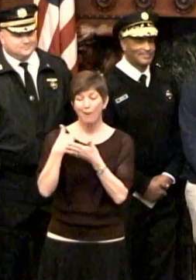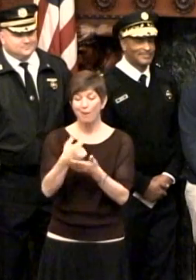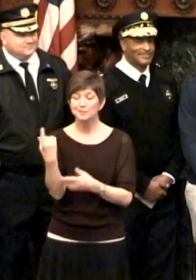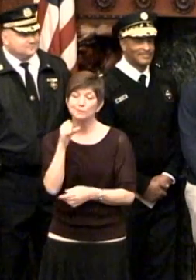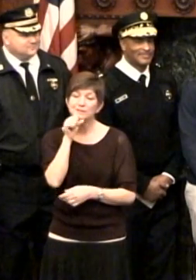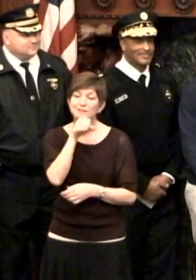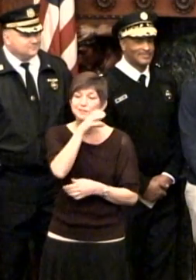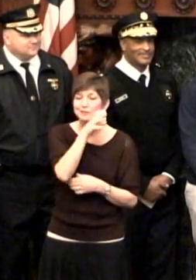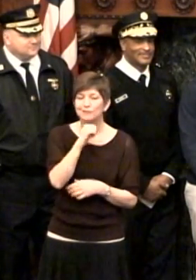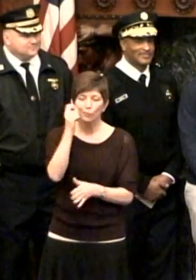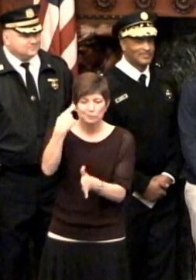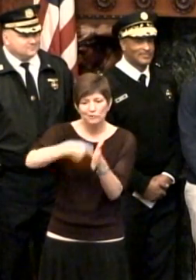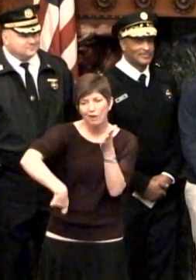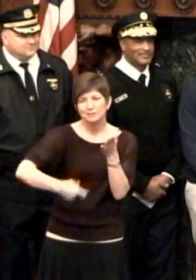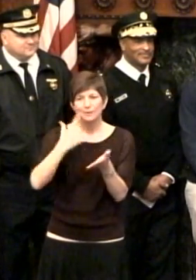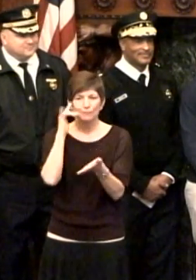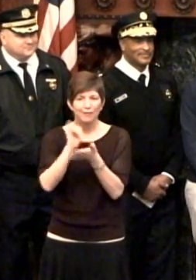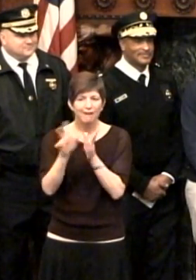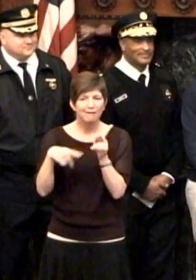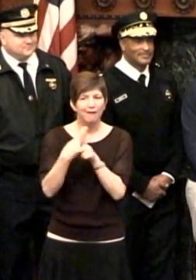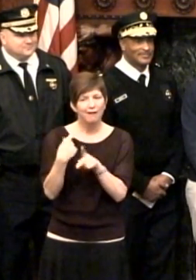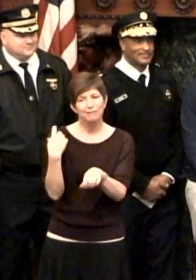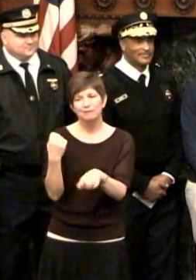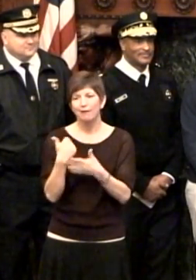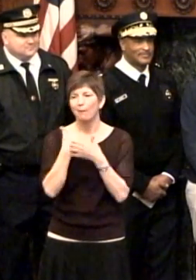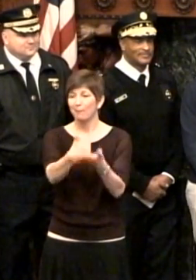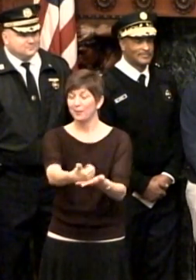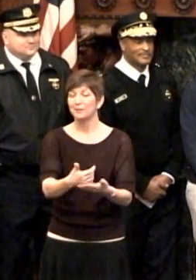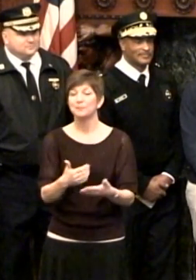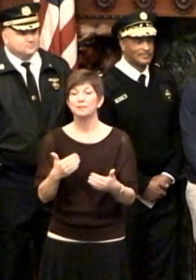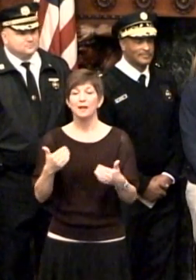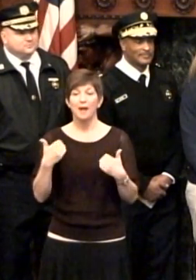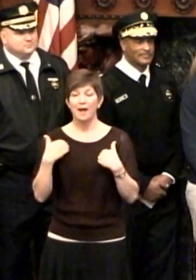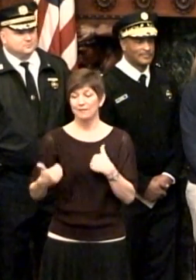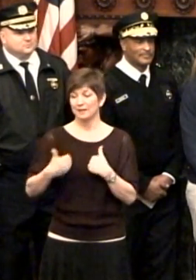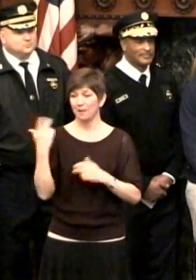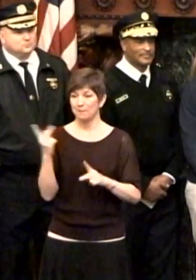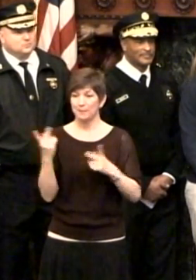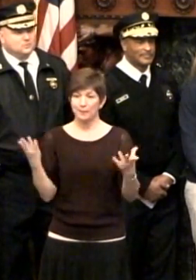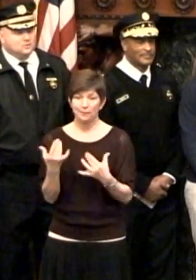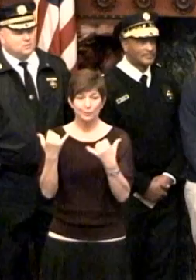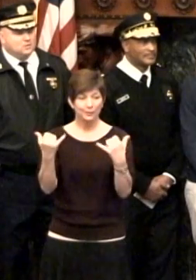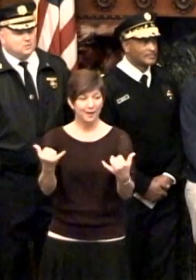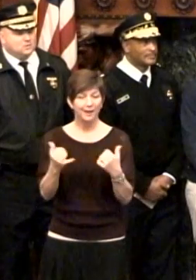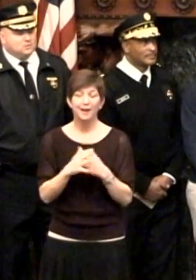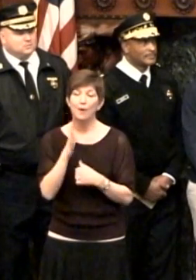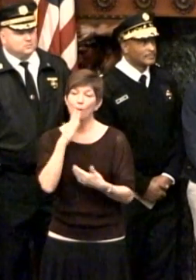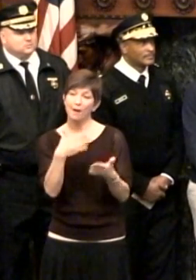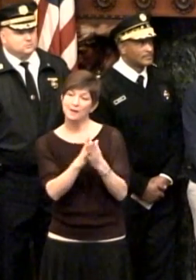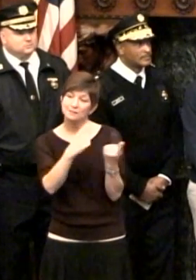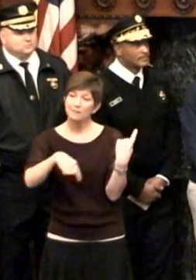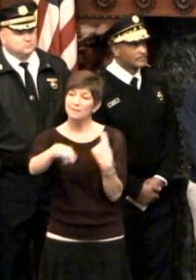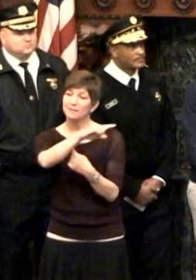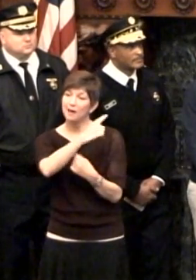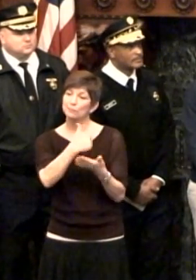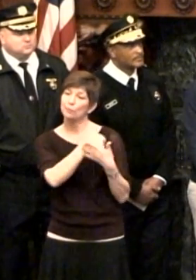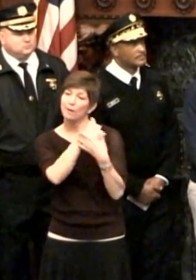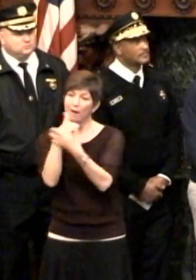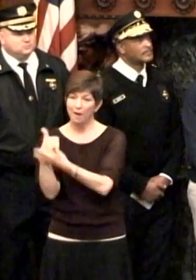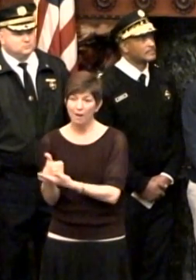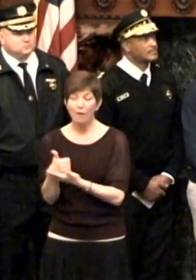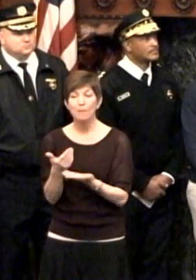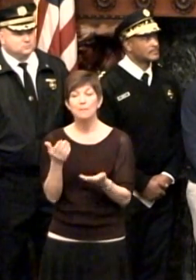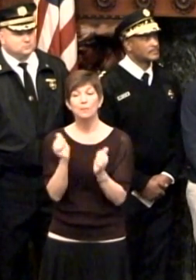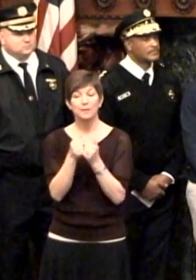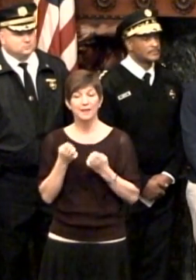and do not charge them for that kind of activity. We've got some young people here today. We're going to ask them to help out in some of